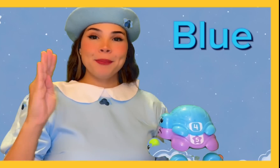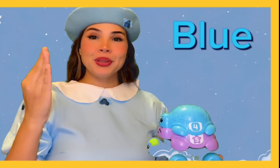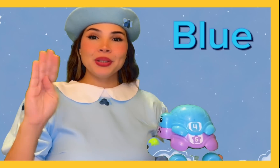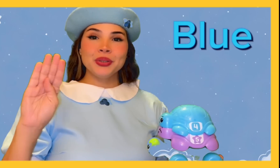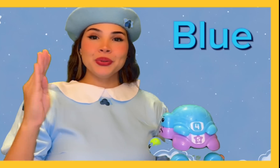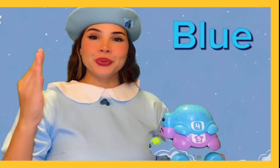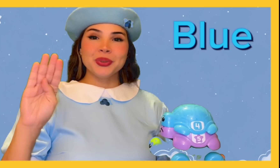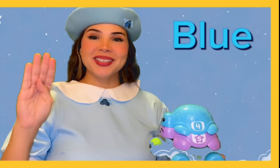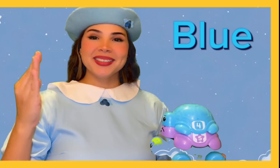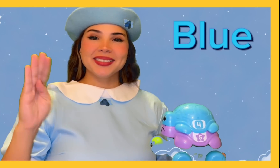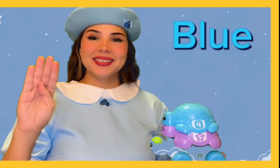Blue.